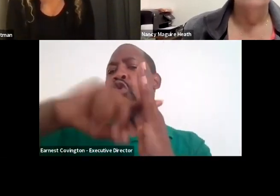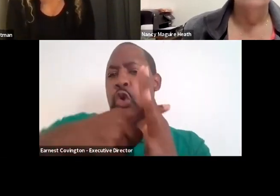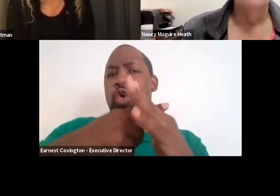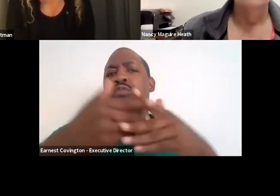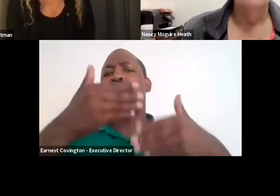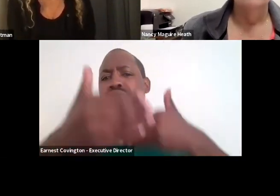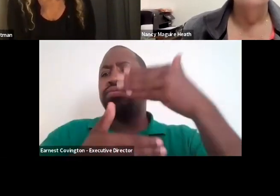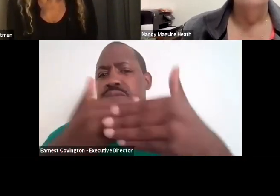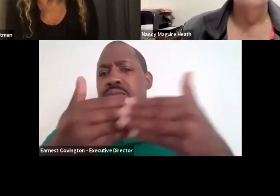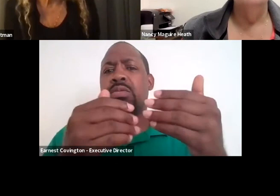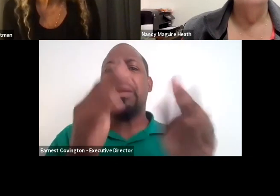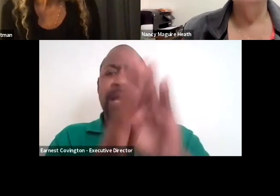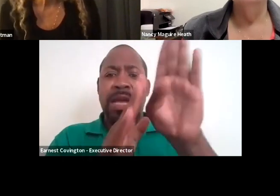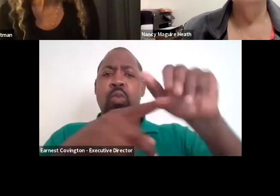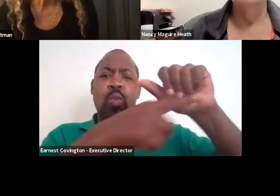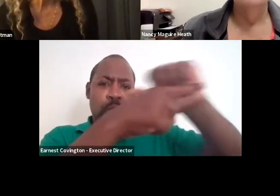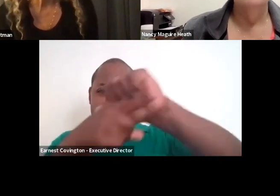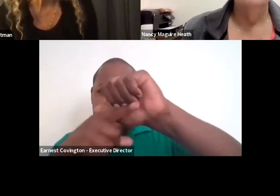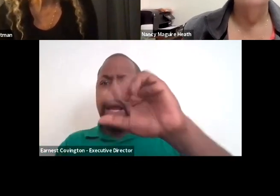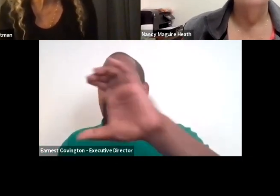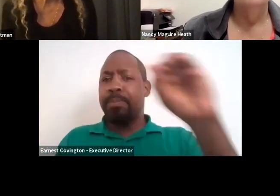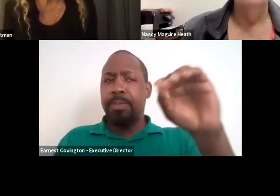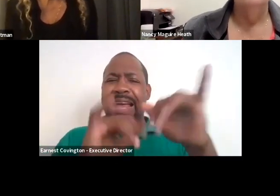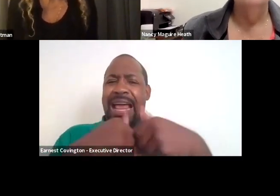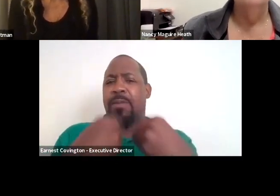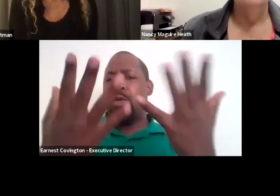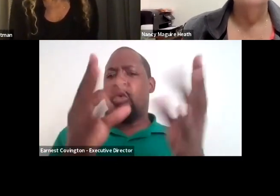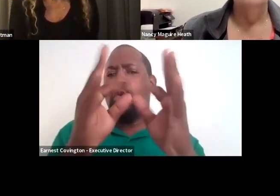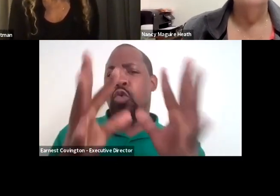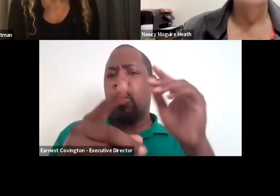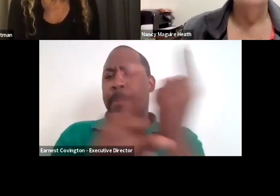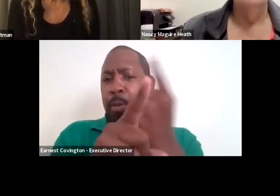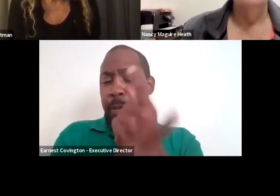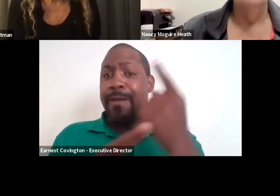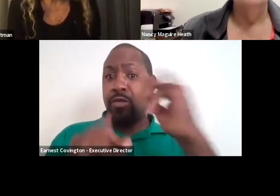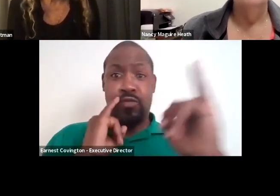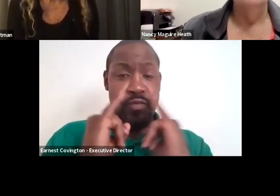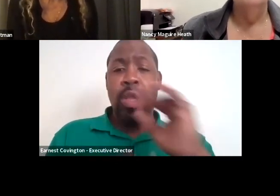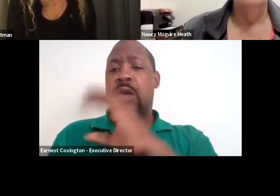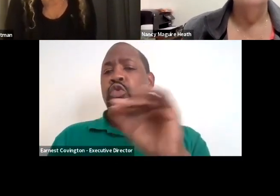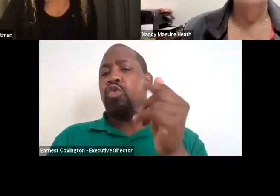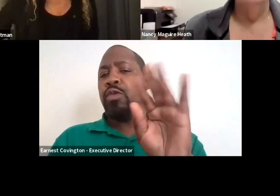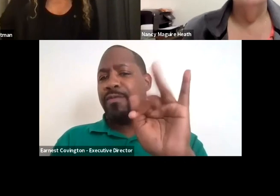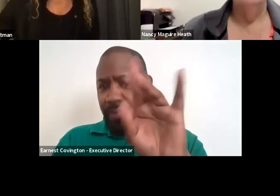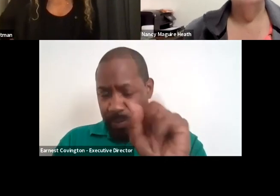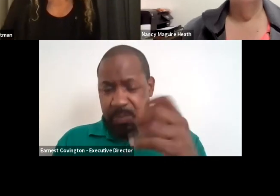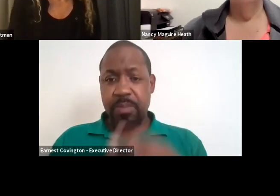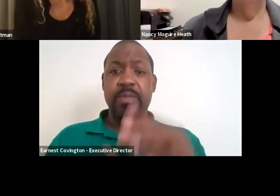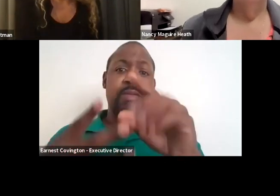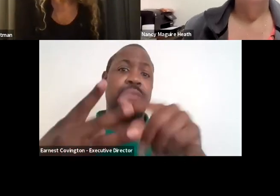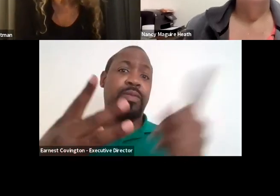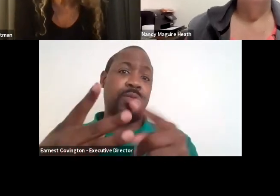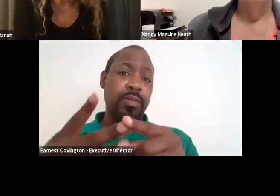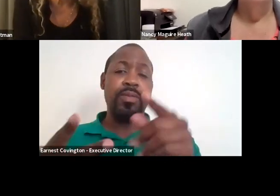some ideas. And the next meeting, we'll move forward on developing some trainings for different employers about the appropriate use